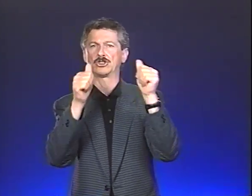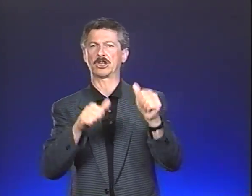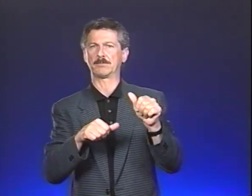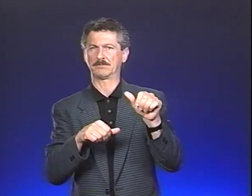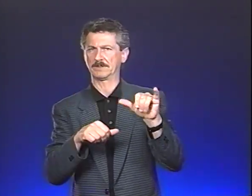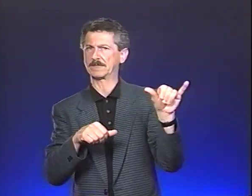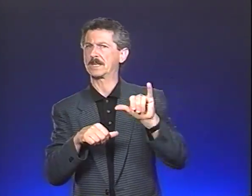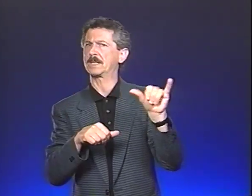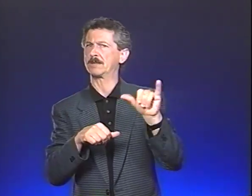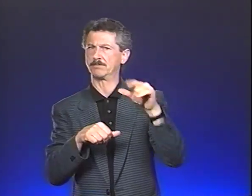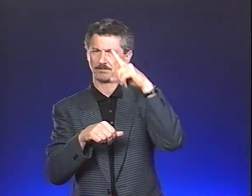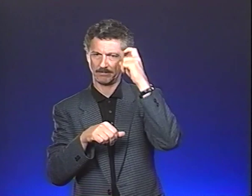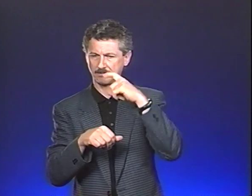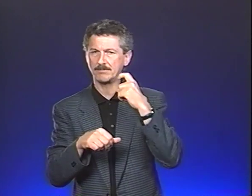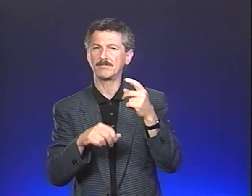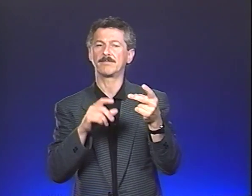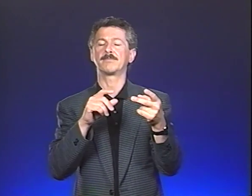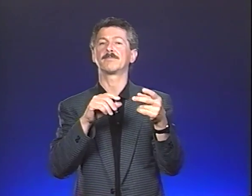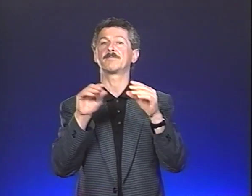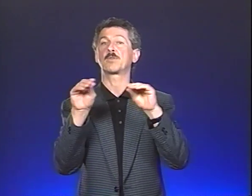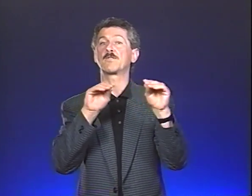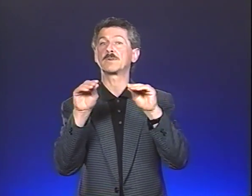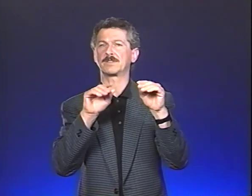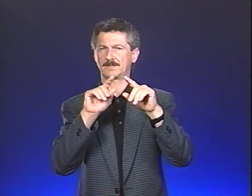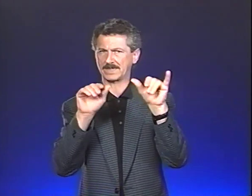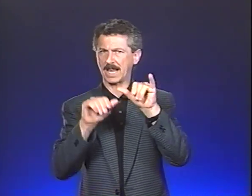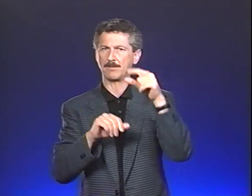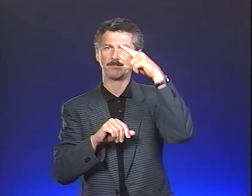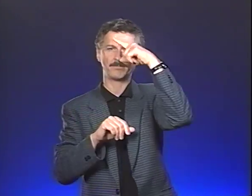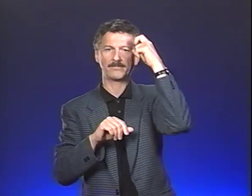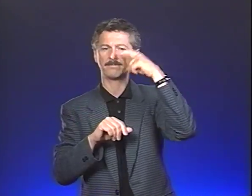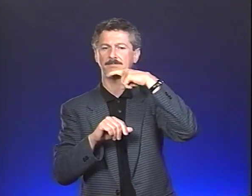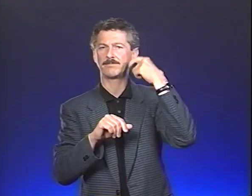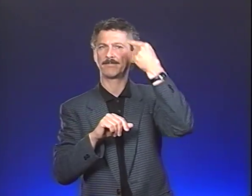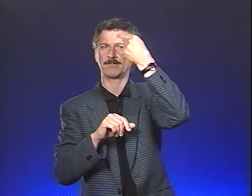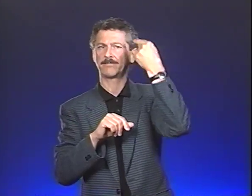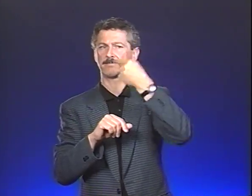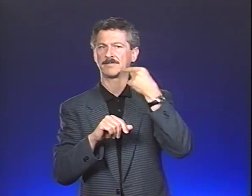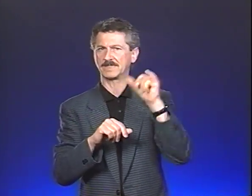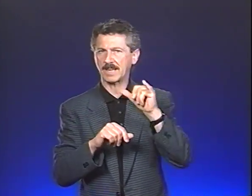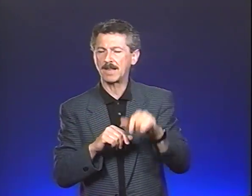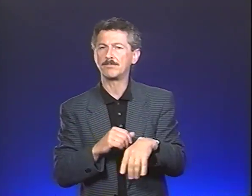one. The hand shapes are the same. The movement is the same.